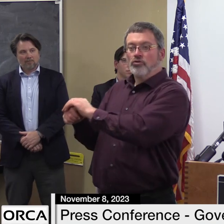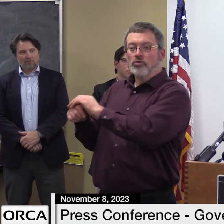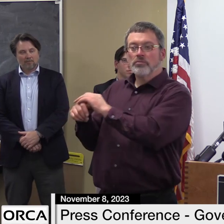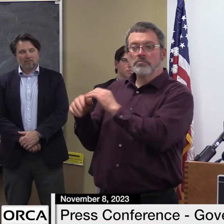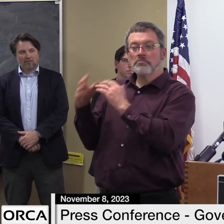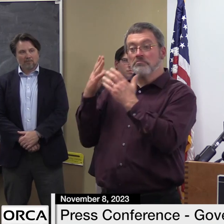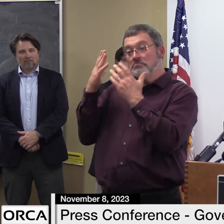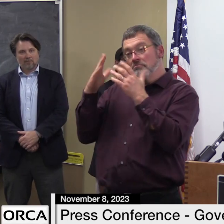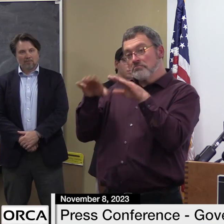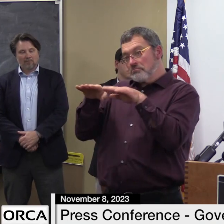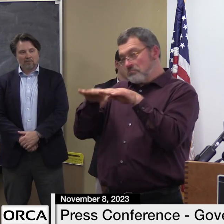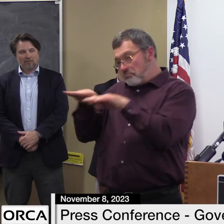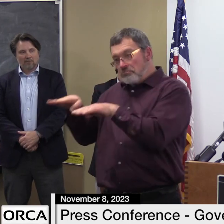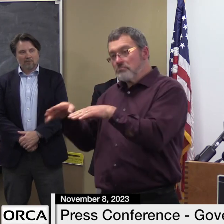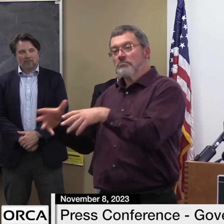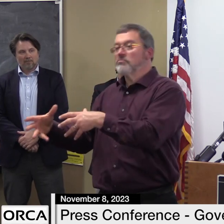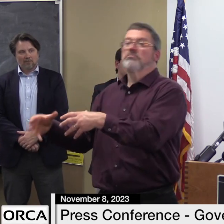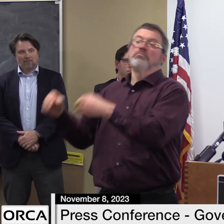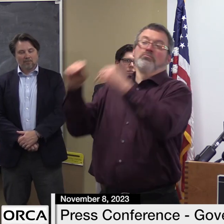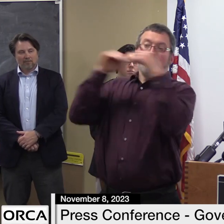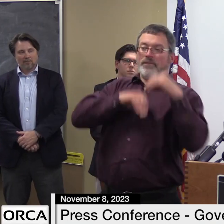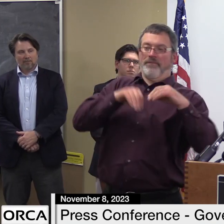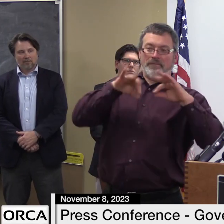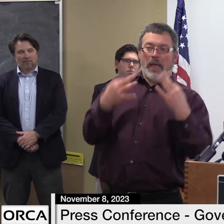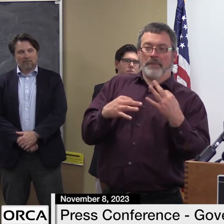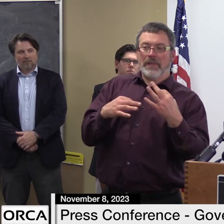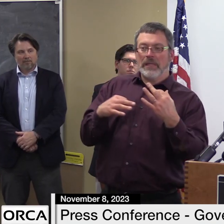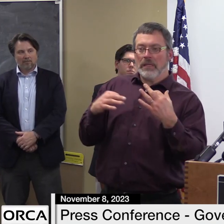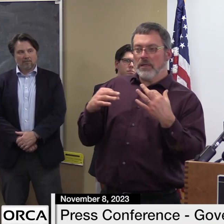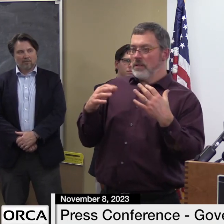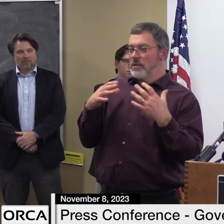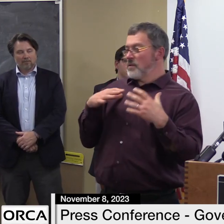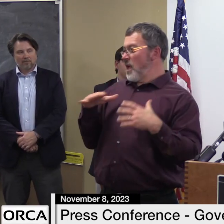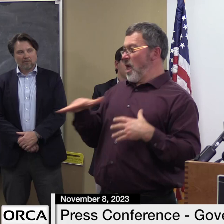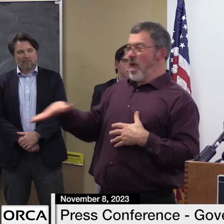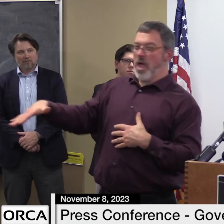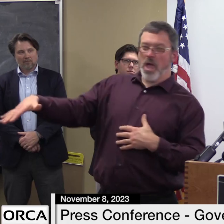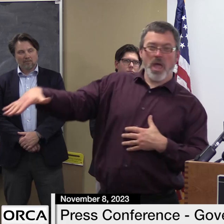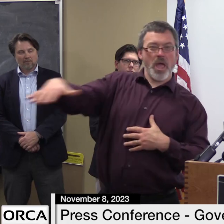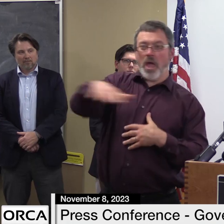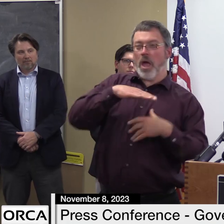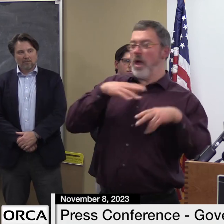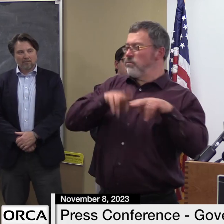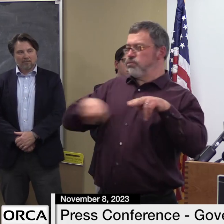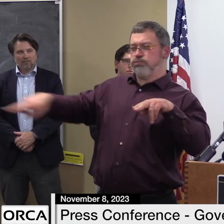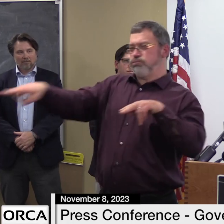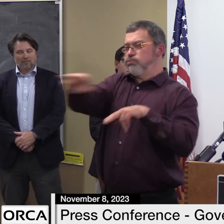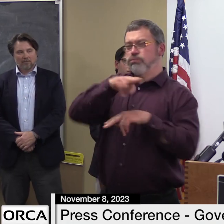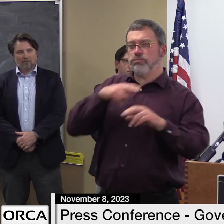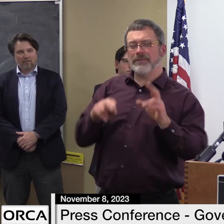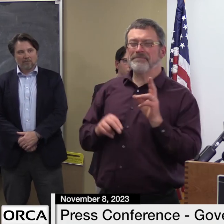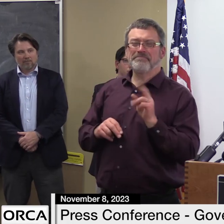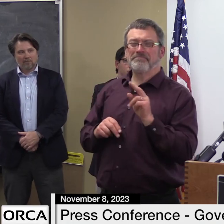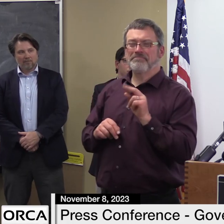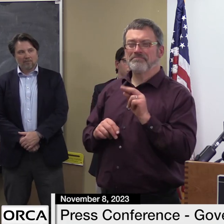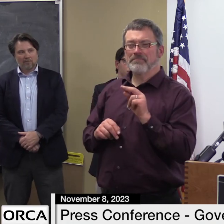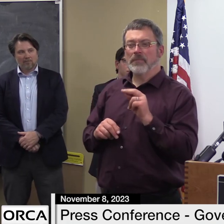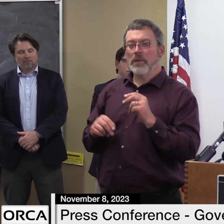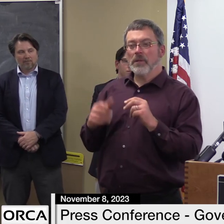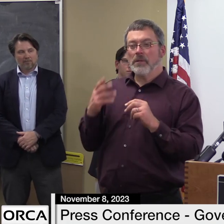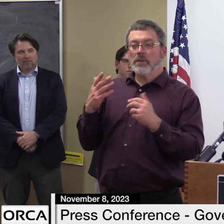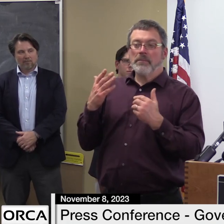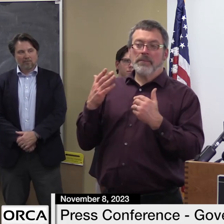mass auditorium where we have just beds laid out for everyone. Individuals might be